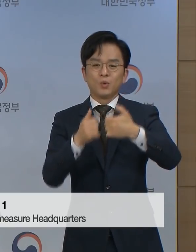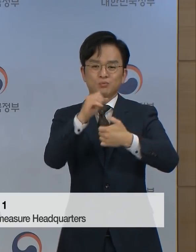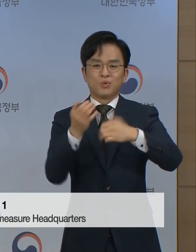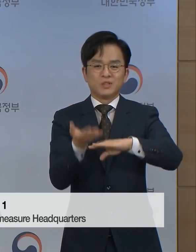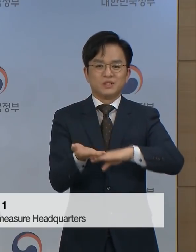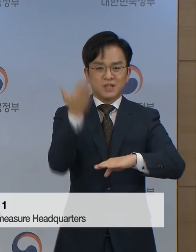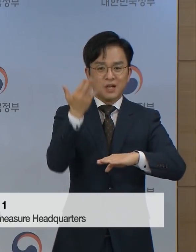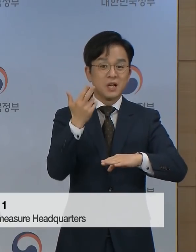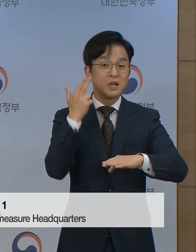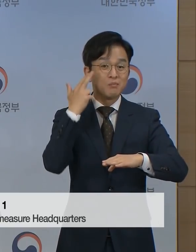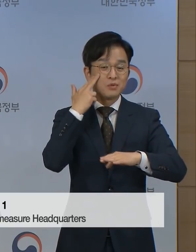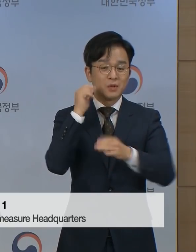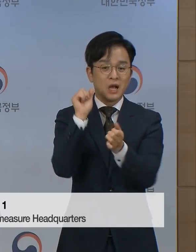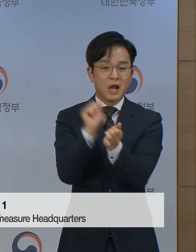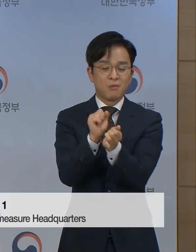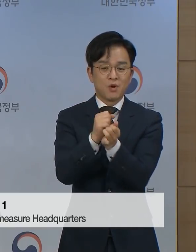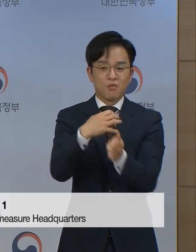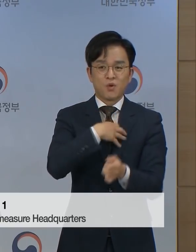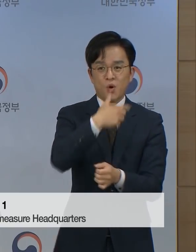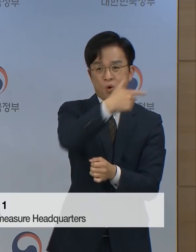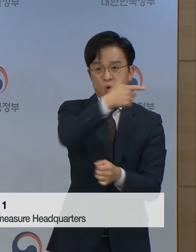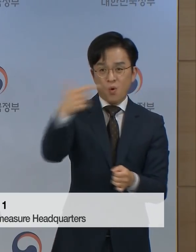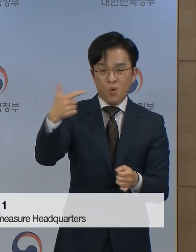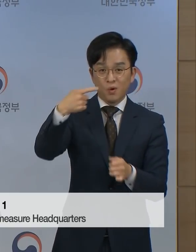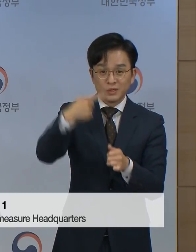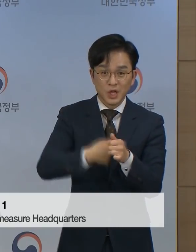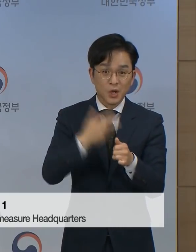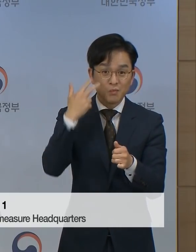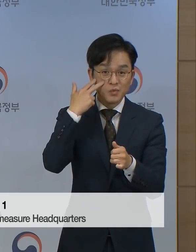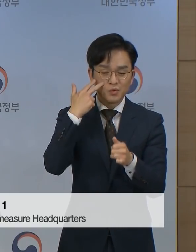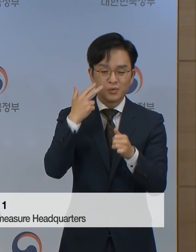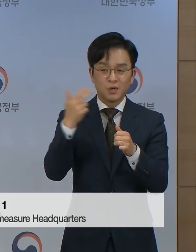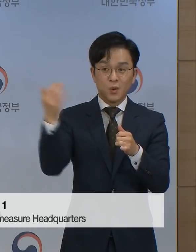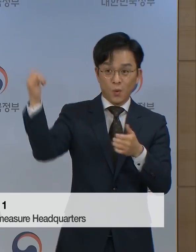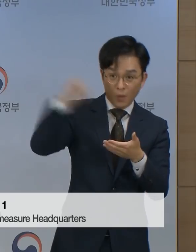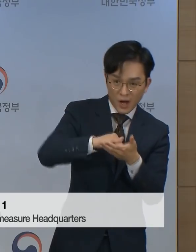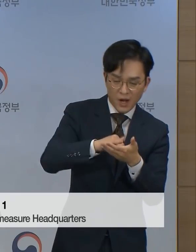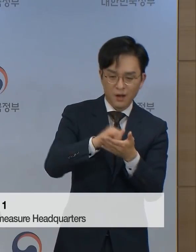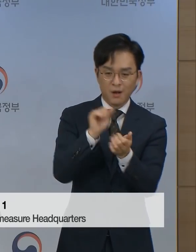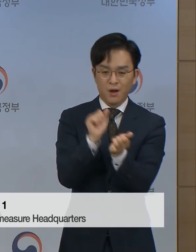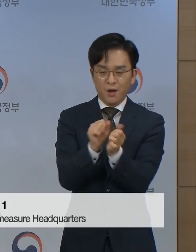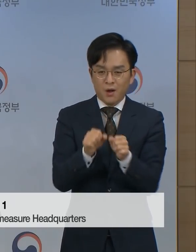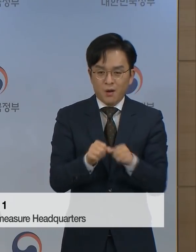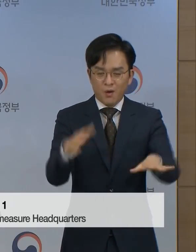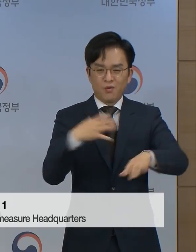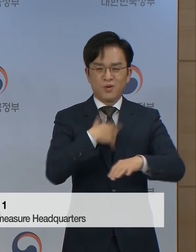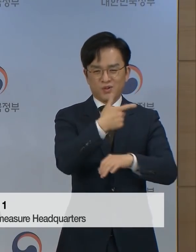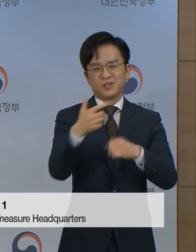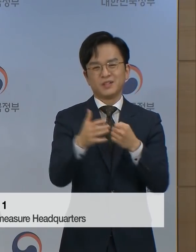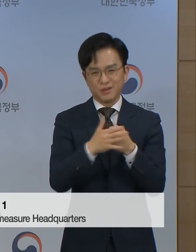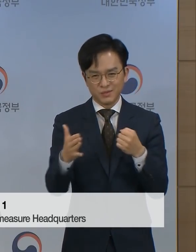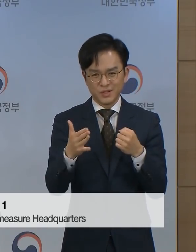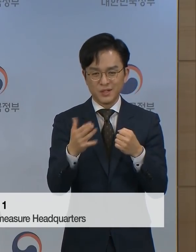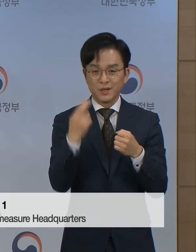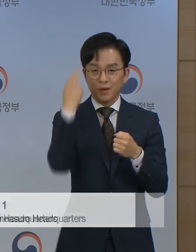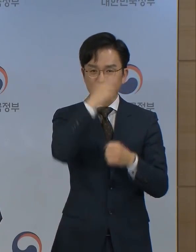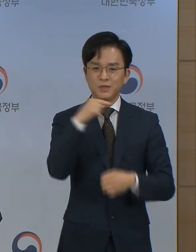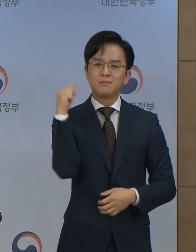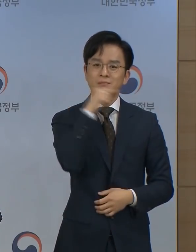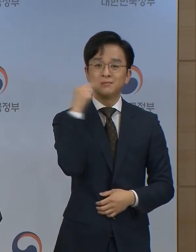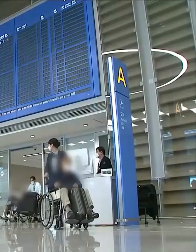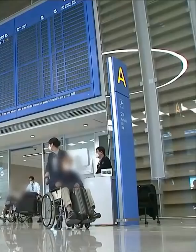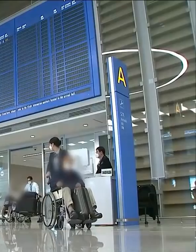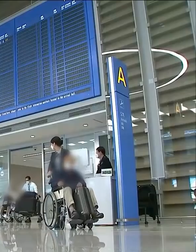weeks, and it's posing a higher risk. So we are shifting to a test everyone policy like we have on European